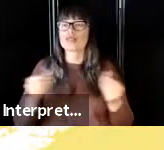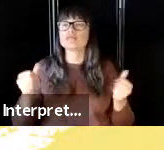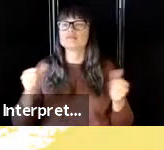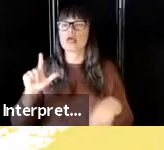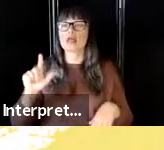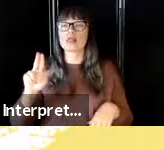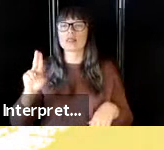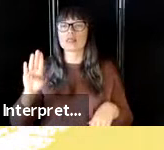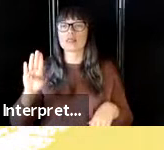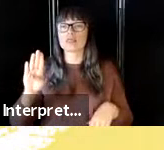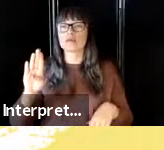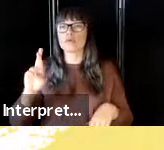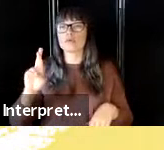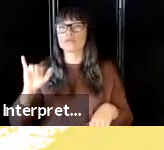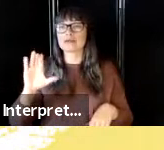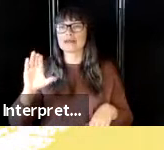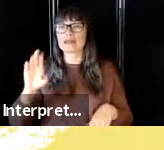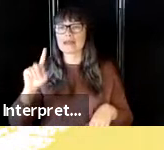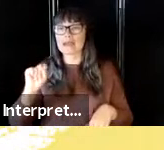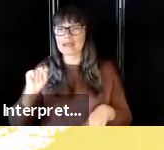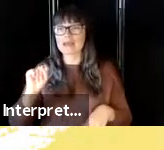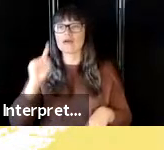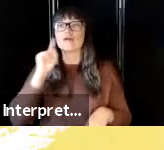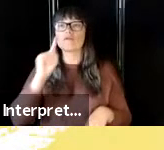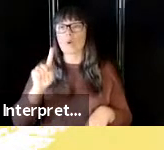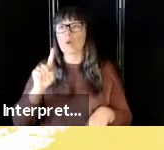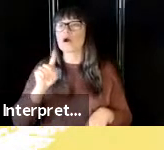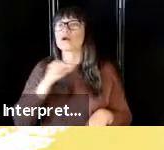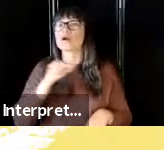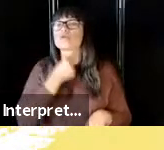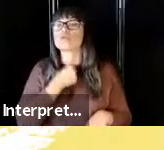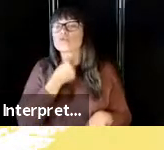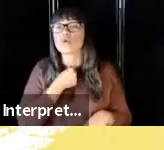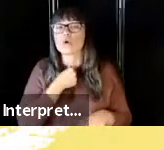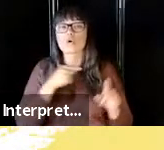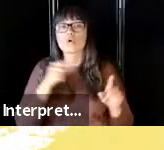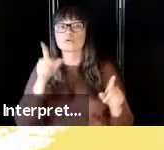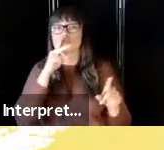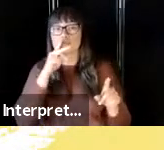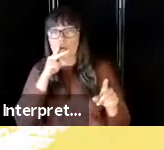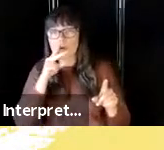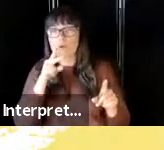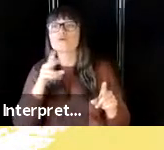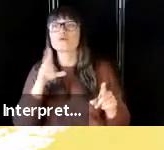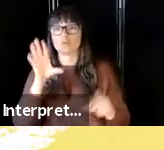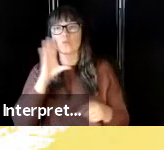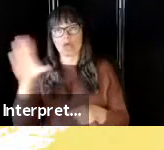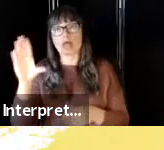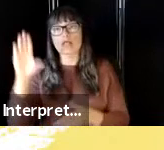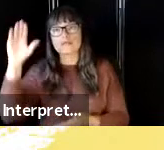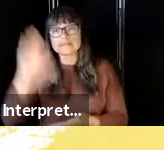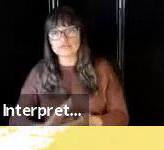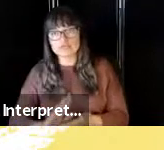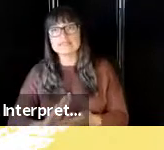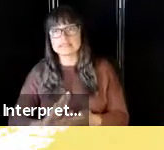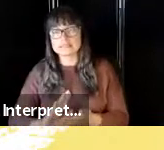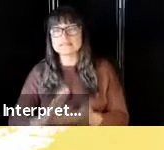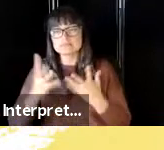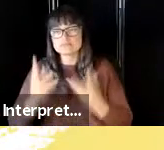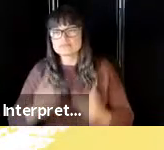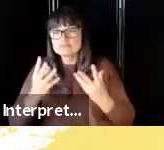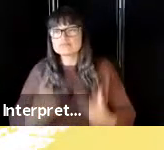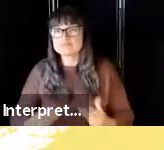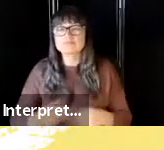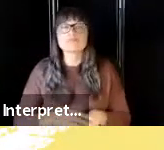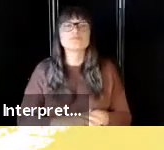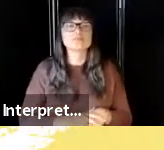time. Absolutely. That's just a when. When is it going to start decreasing your range, as well as it's going to affect your lungs and